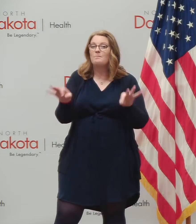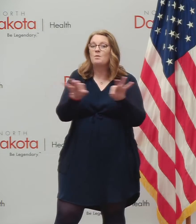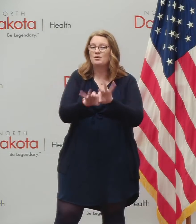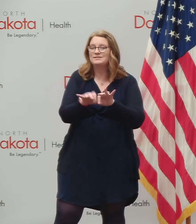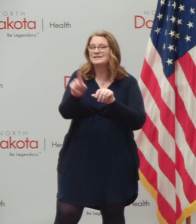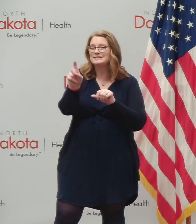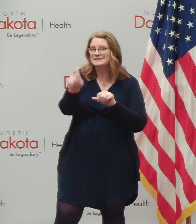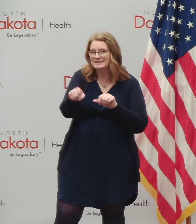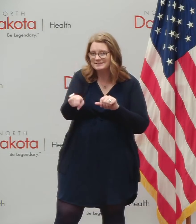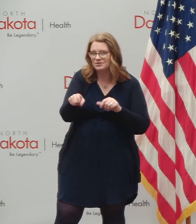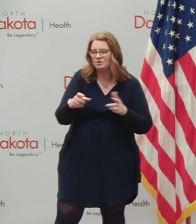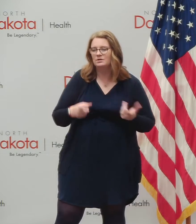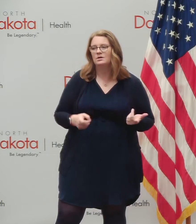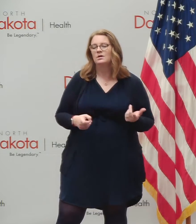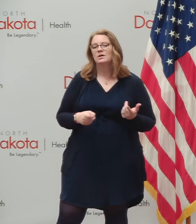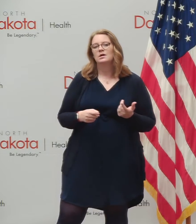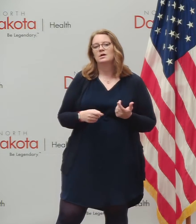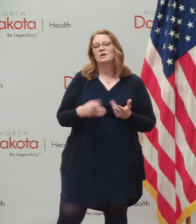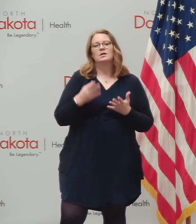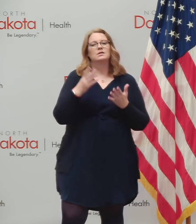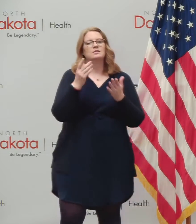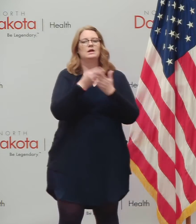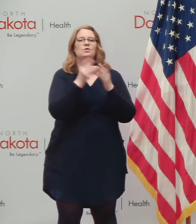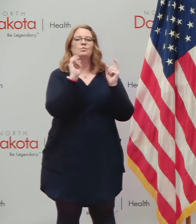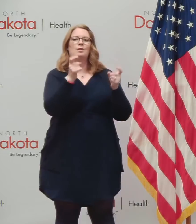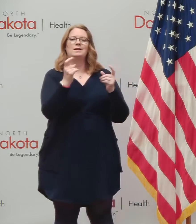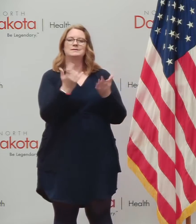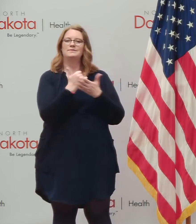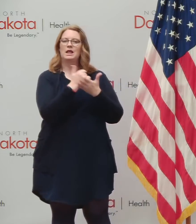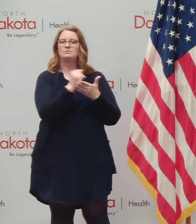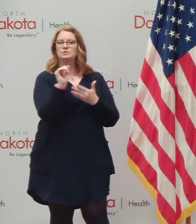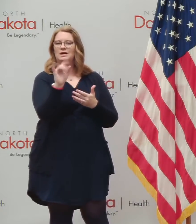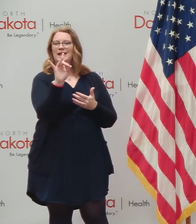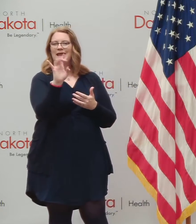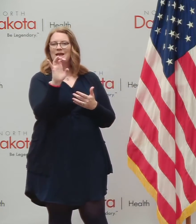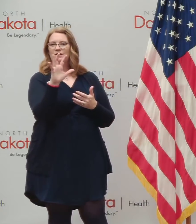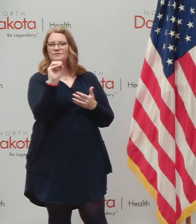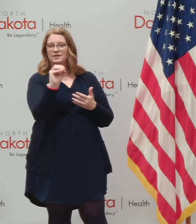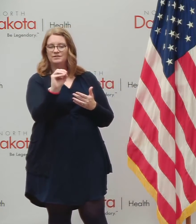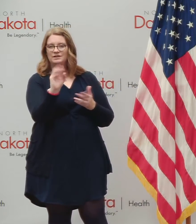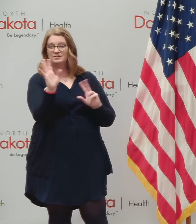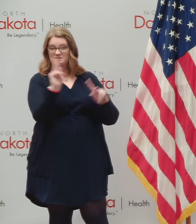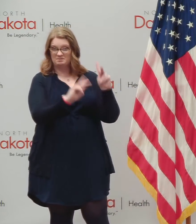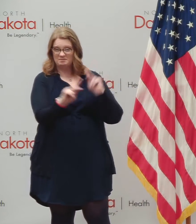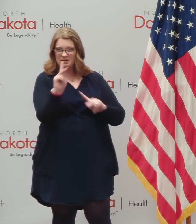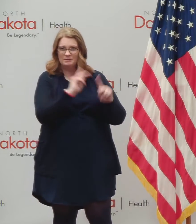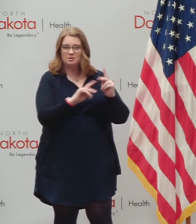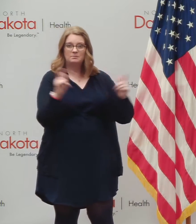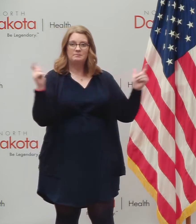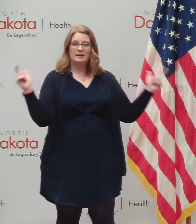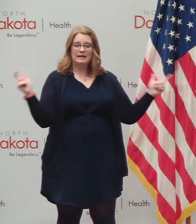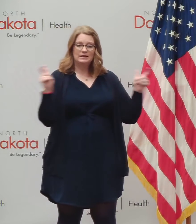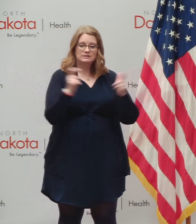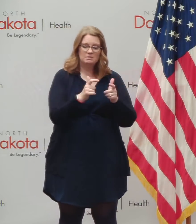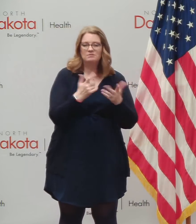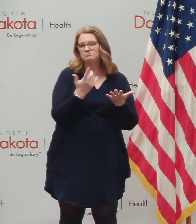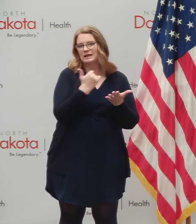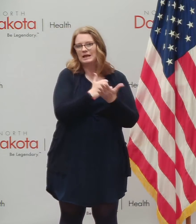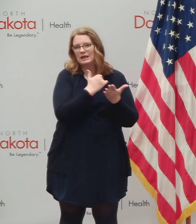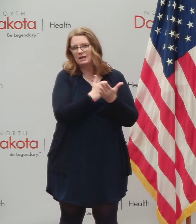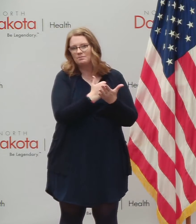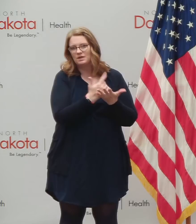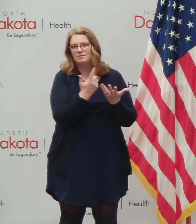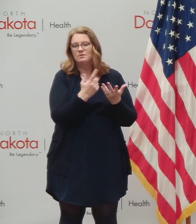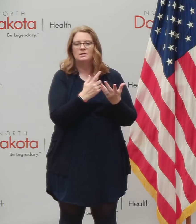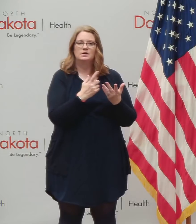working parents. The grants have helped over 850 child care providers, both large and small, navigate the ups and downs